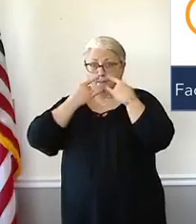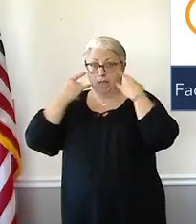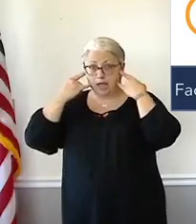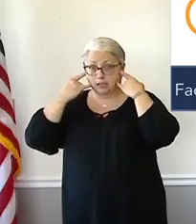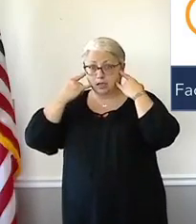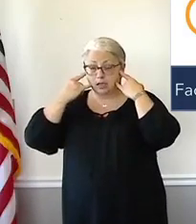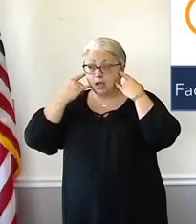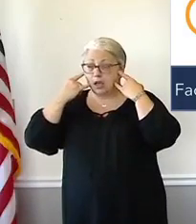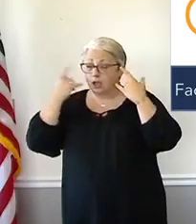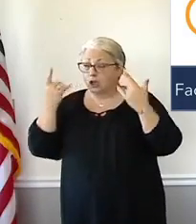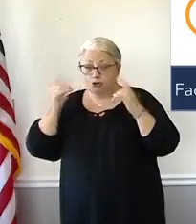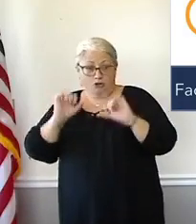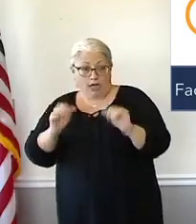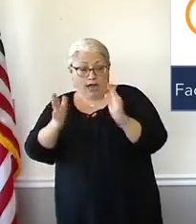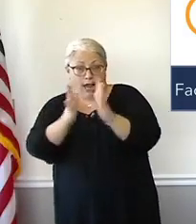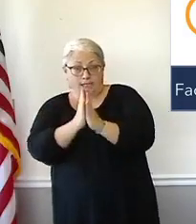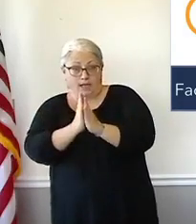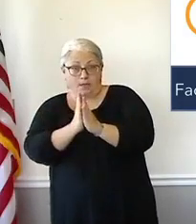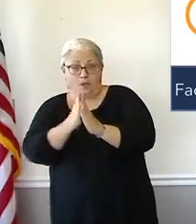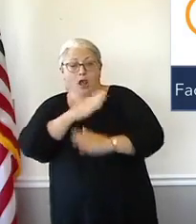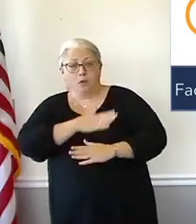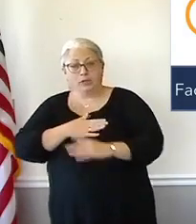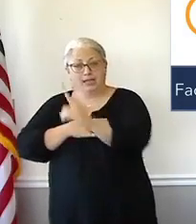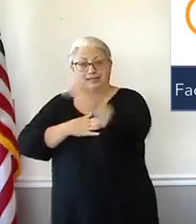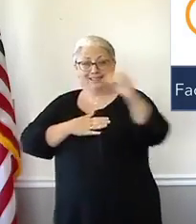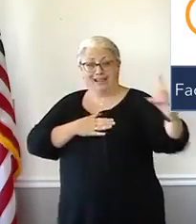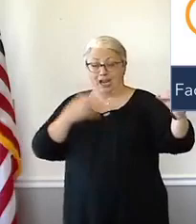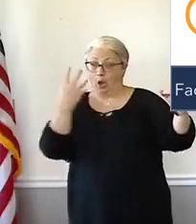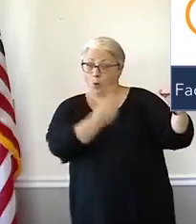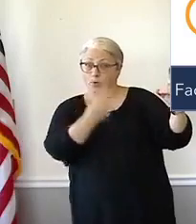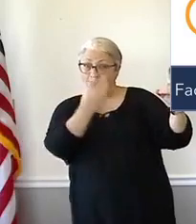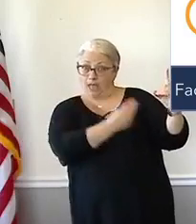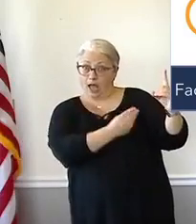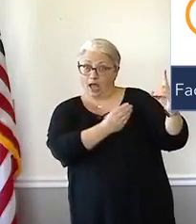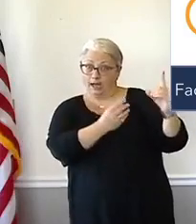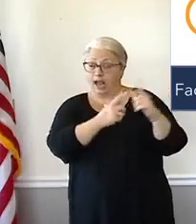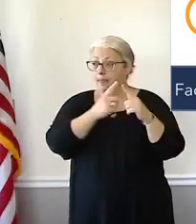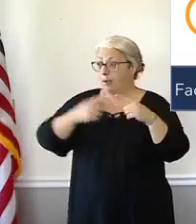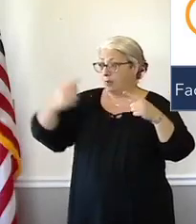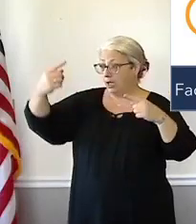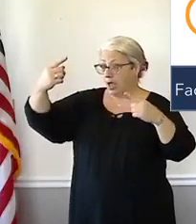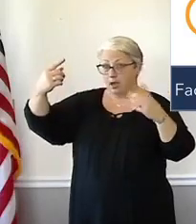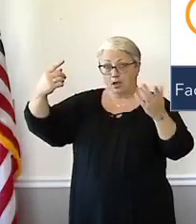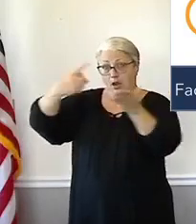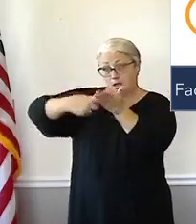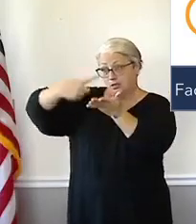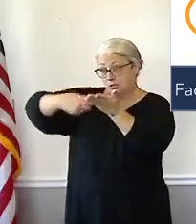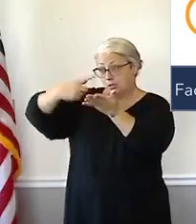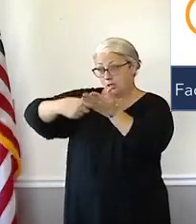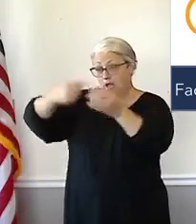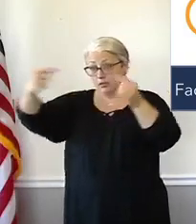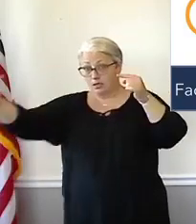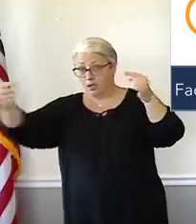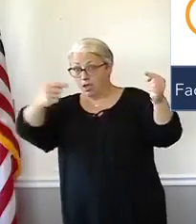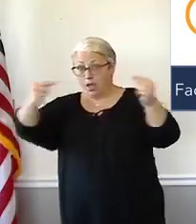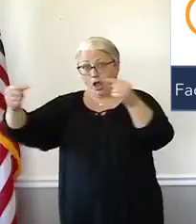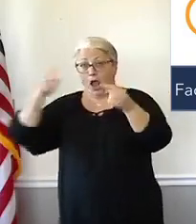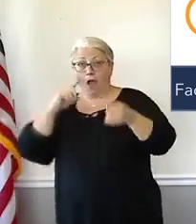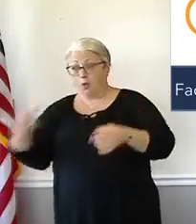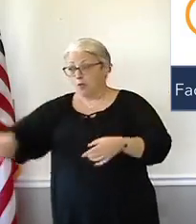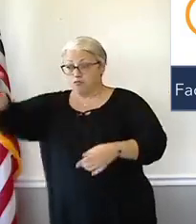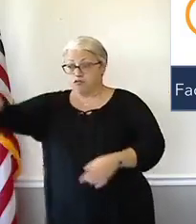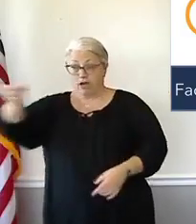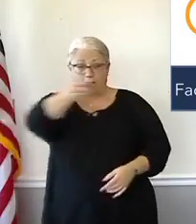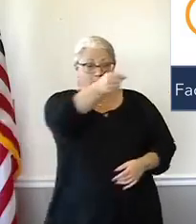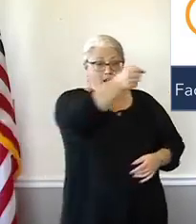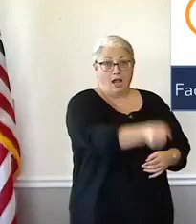I'll provide your service curbside or by appointment or virtually over the phone. That's within your right as a business person. And if individuals don't want to